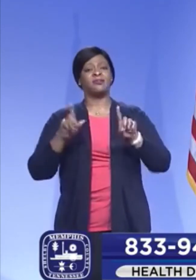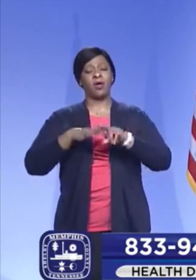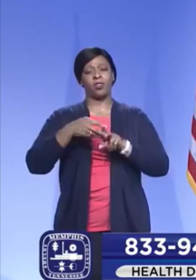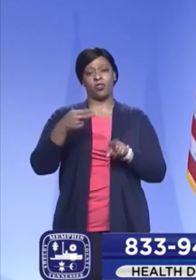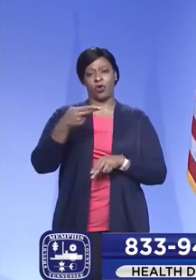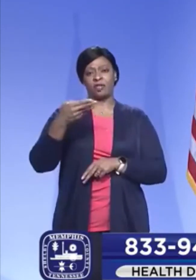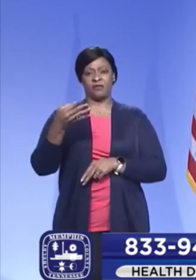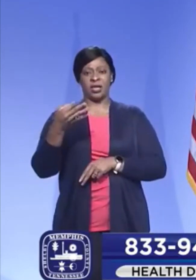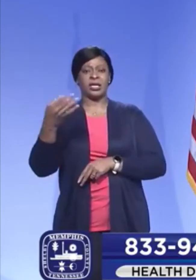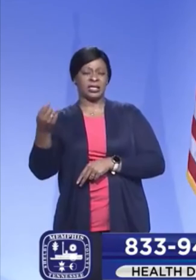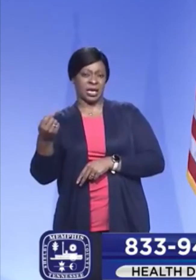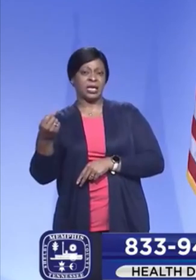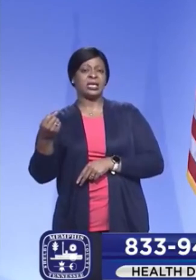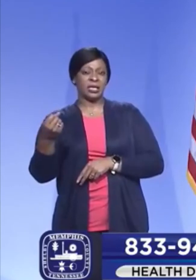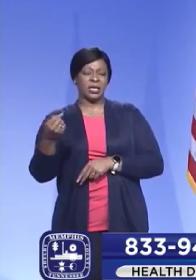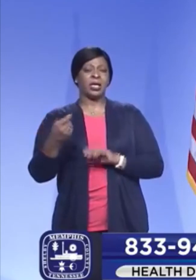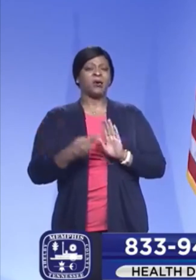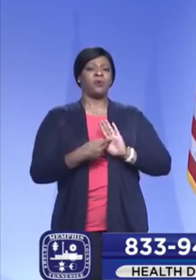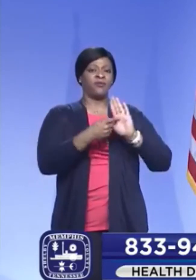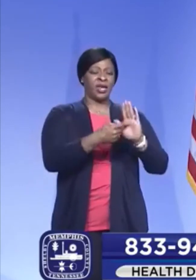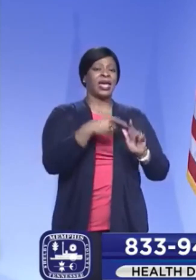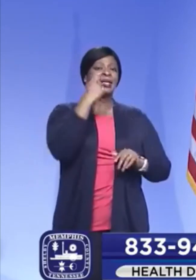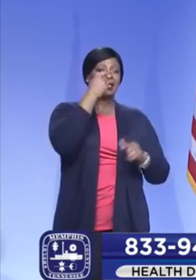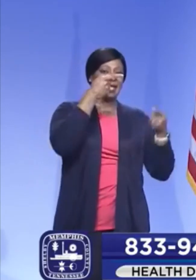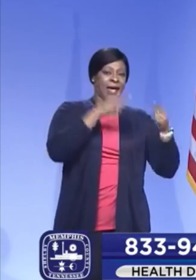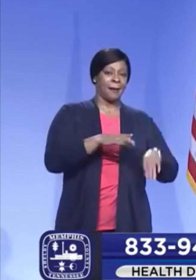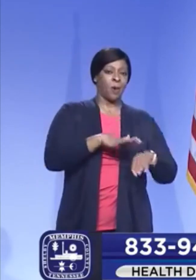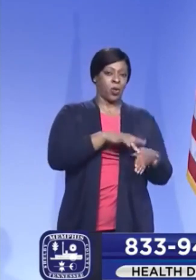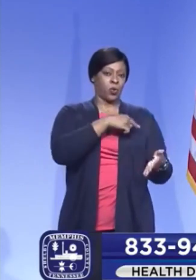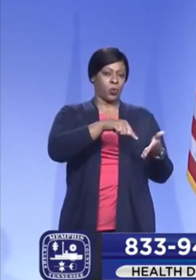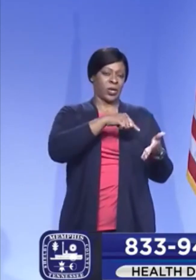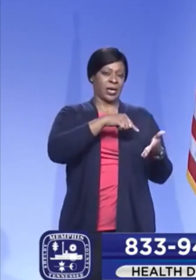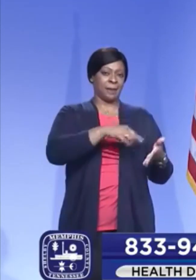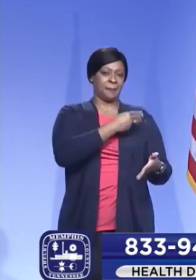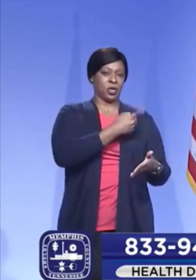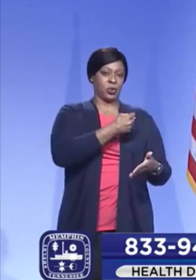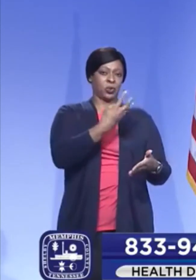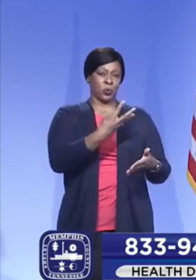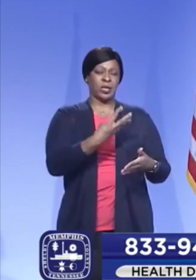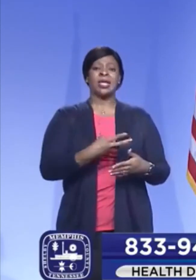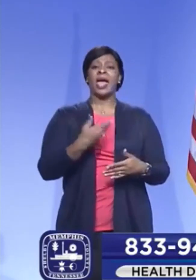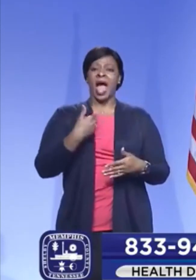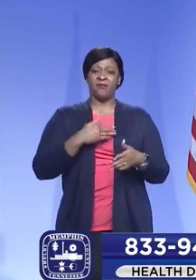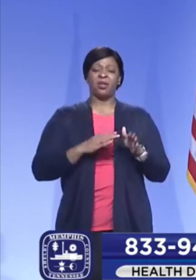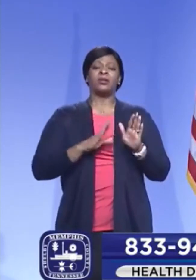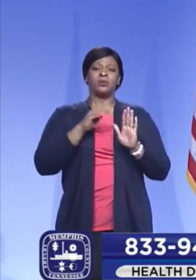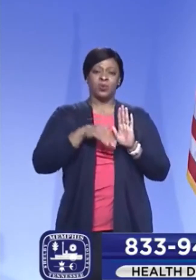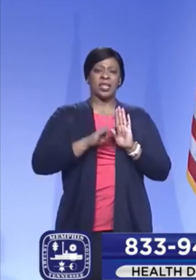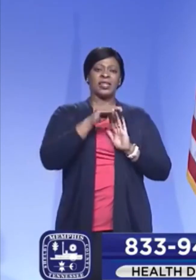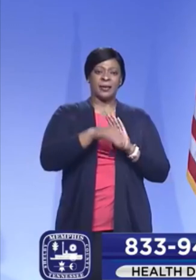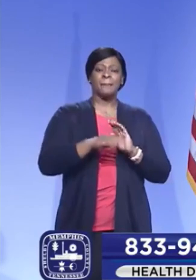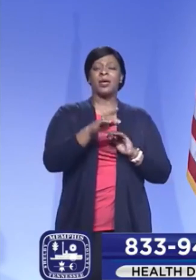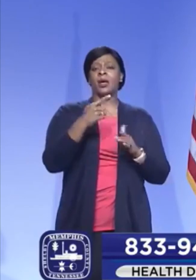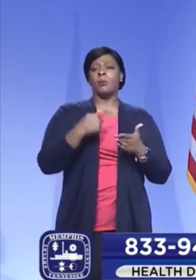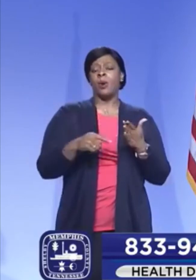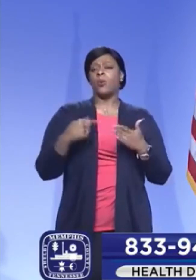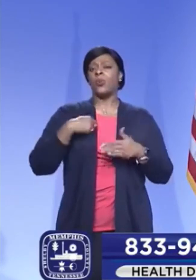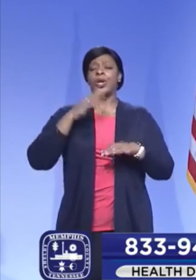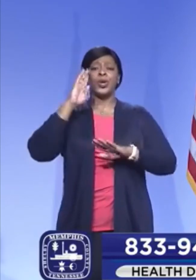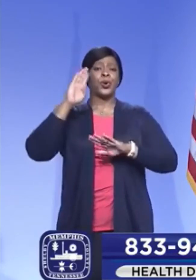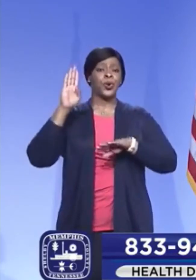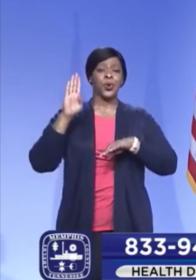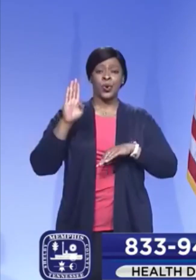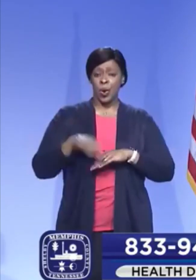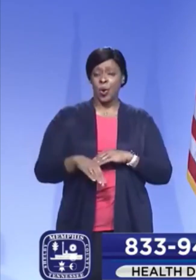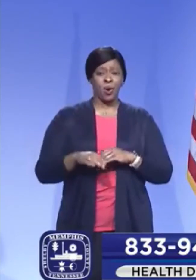Friday, Saturday, reflecting testing that occurred during the week. So there is a rhythm to the data stream, but what we know